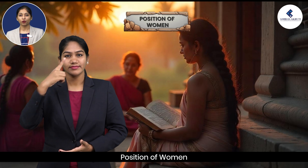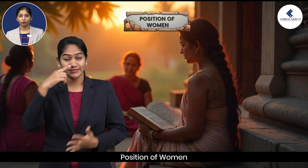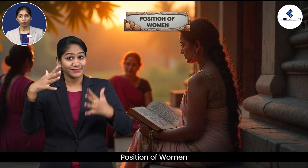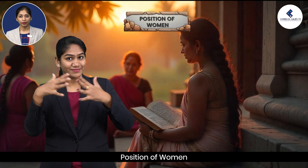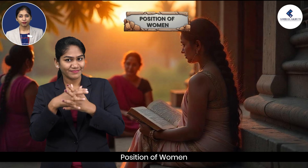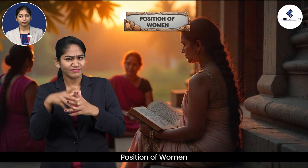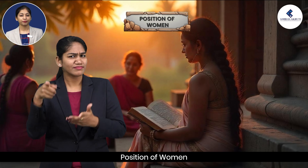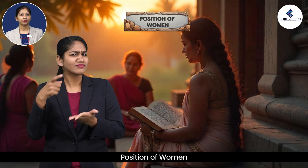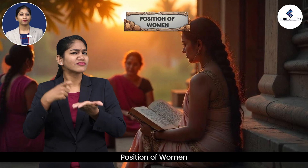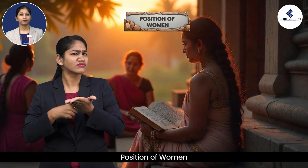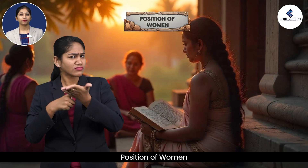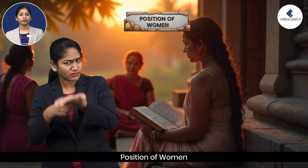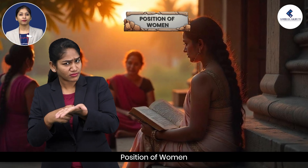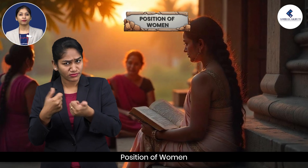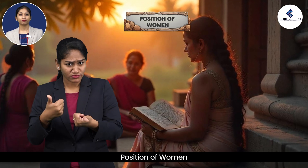Position of women.